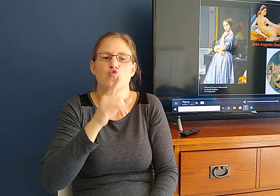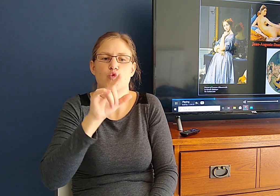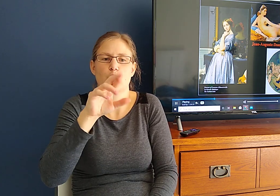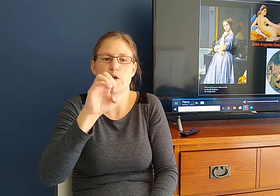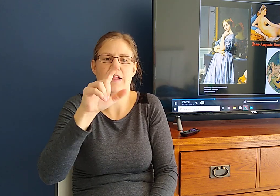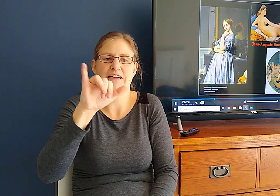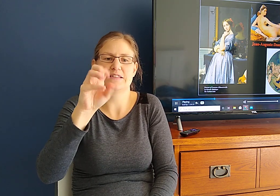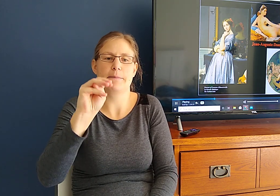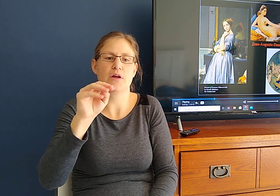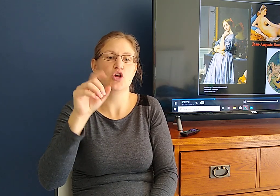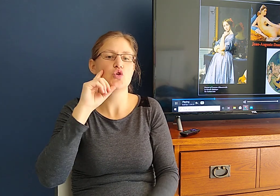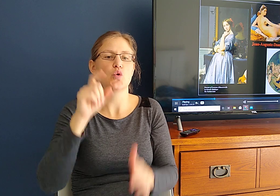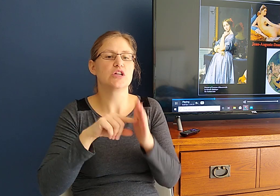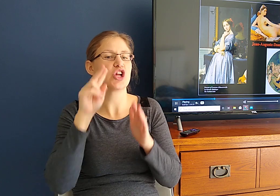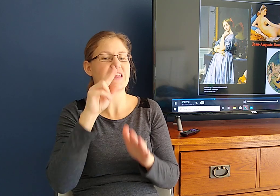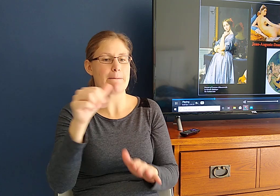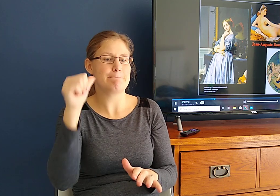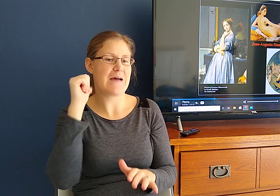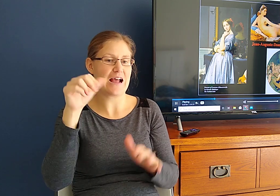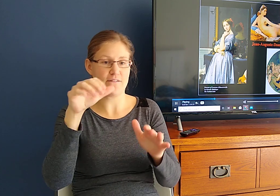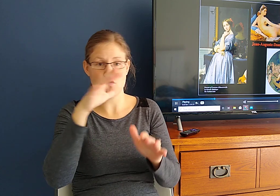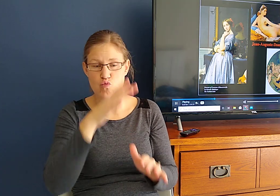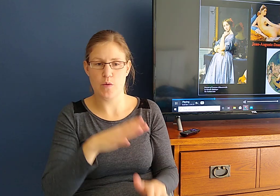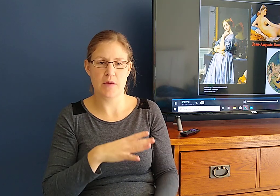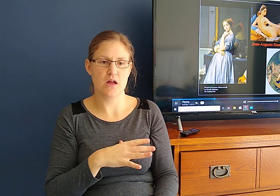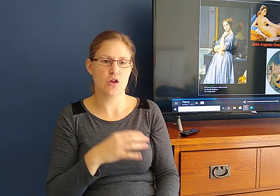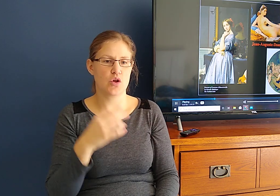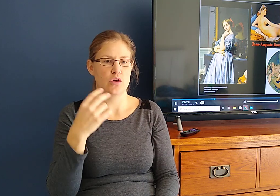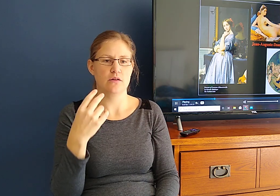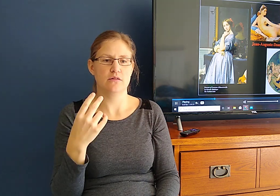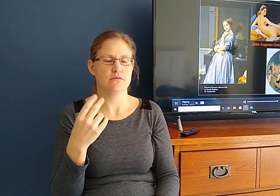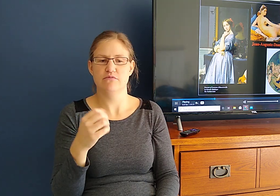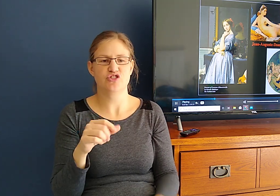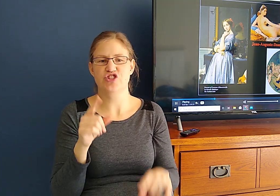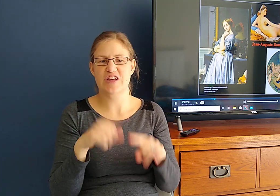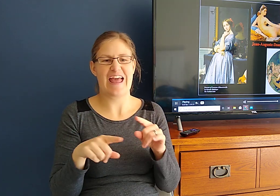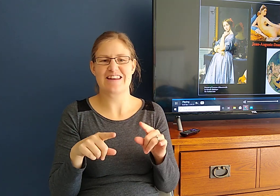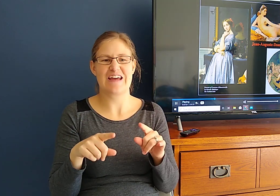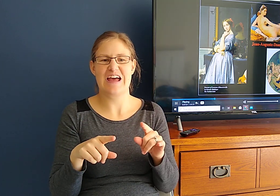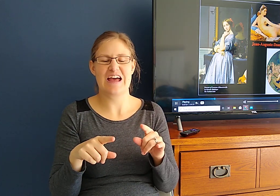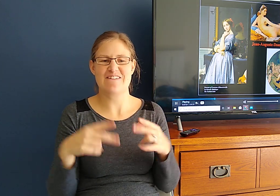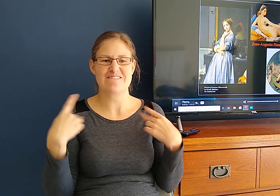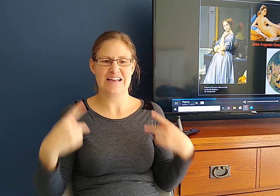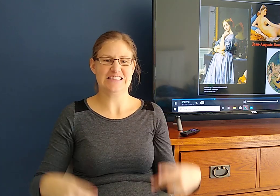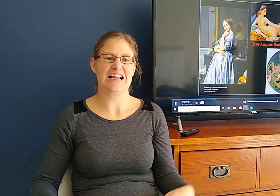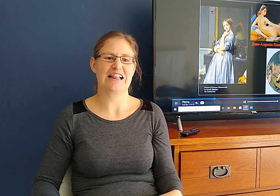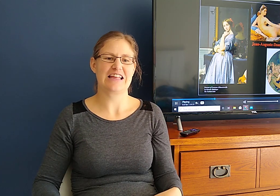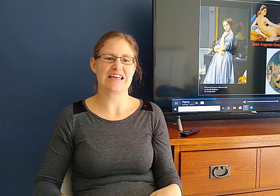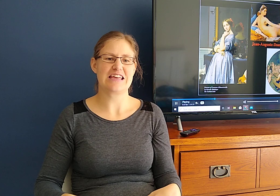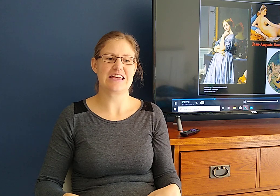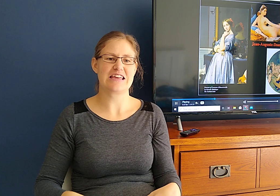woman, we see there's no, she can physically stand. Her spine has been